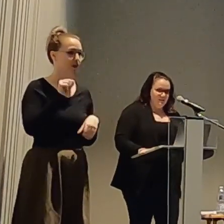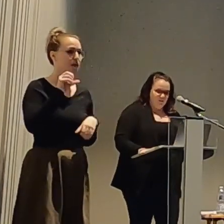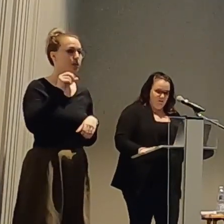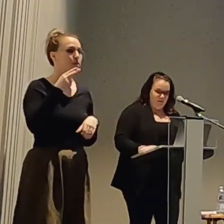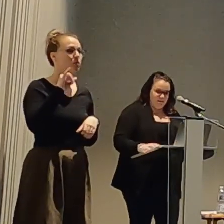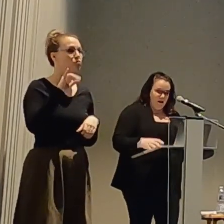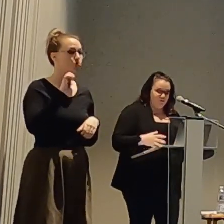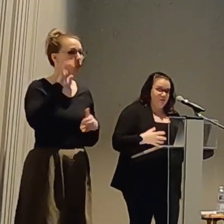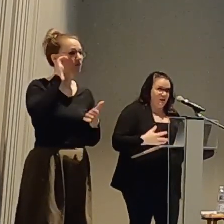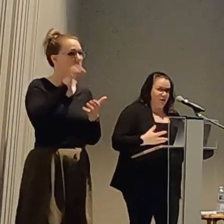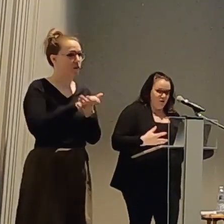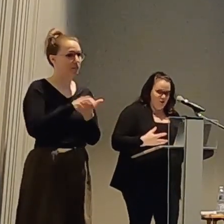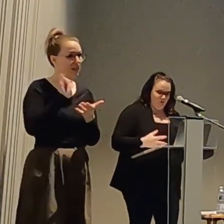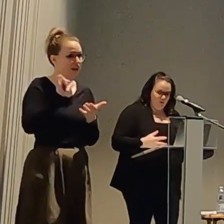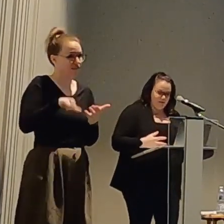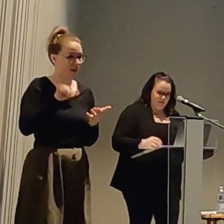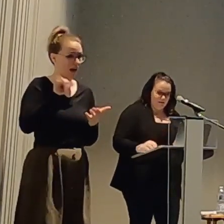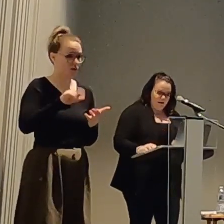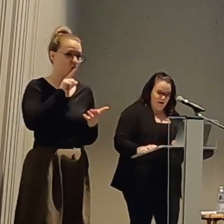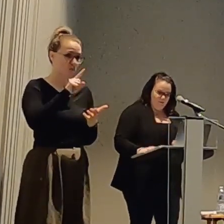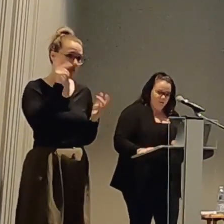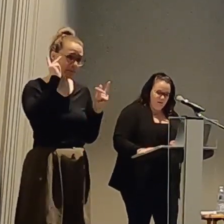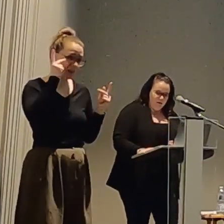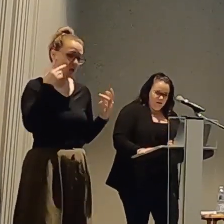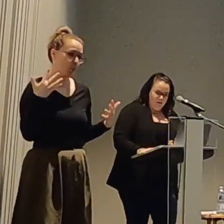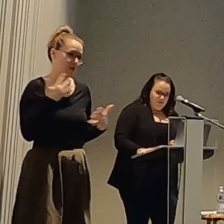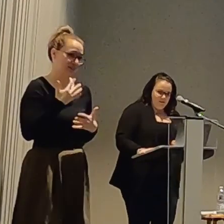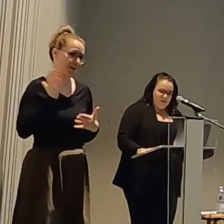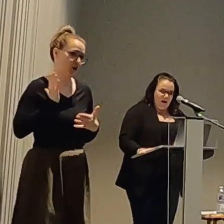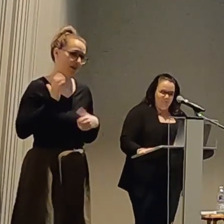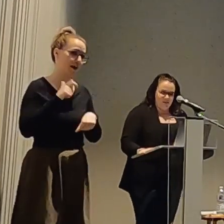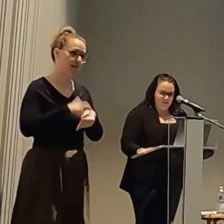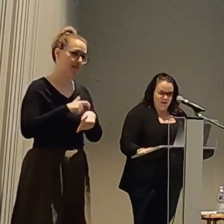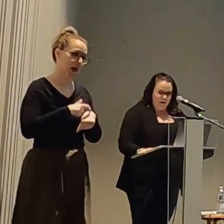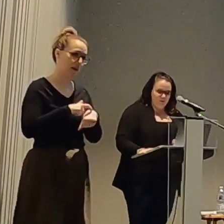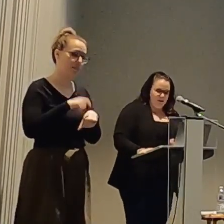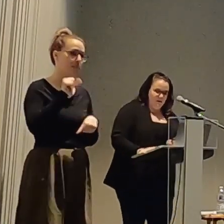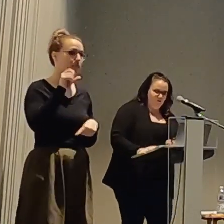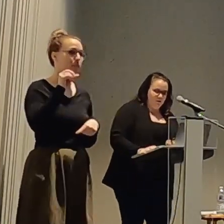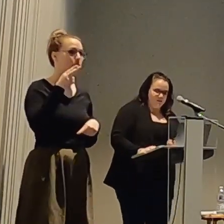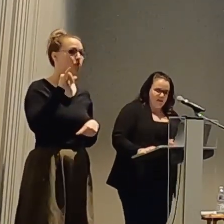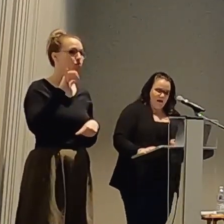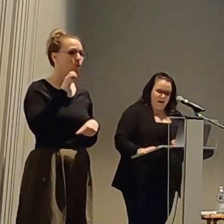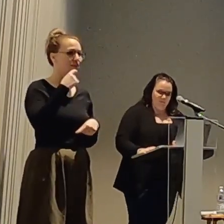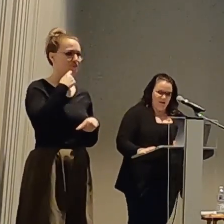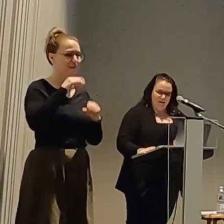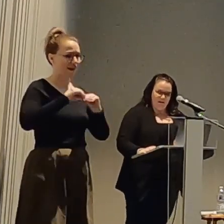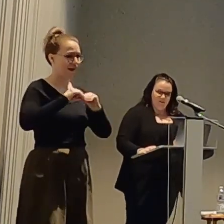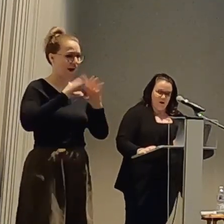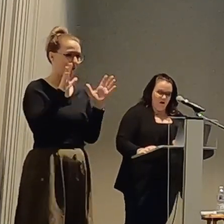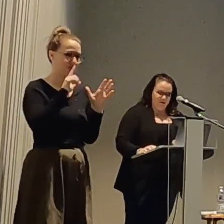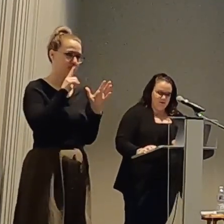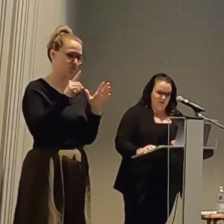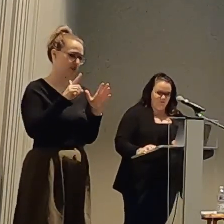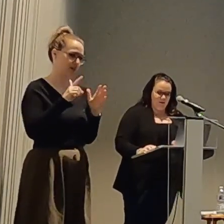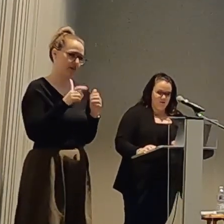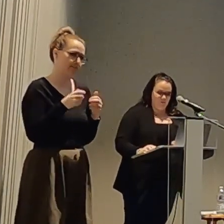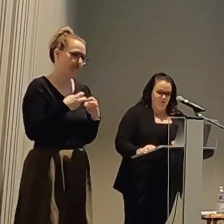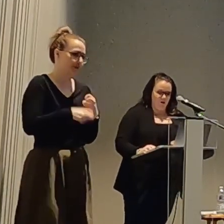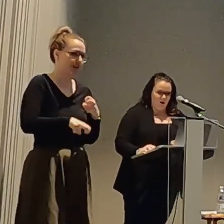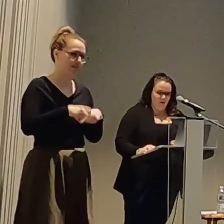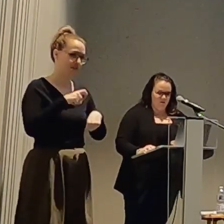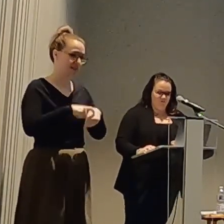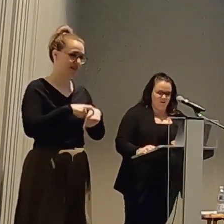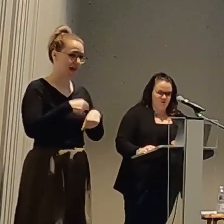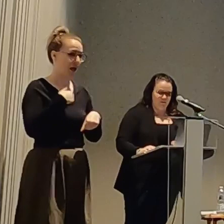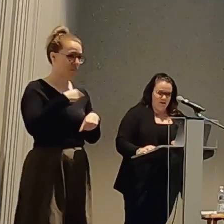believed that's how scared she was at the time. She said, obviously it was a difficult time, and I was always convinced